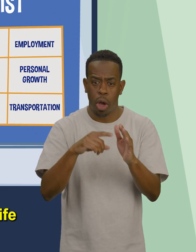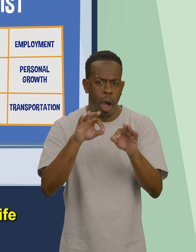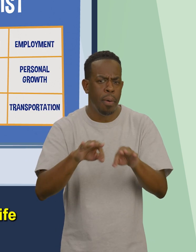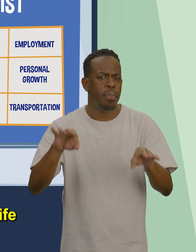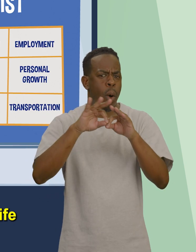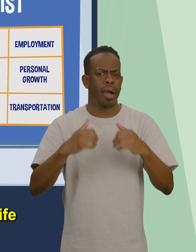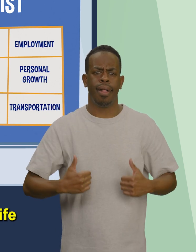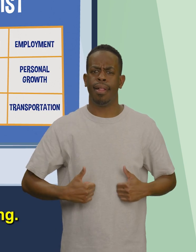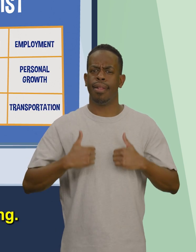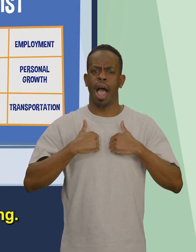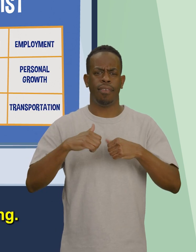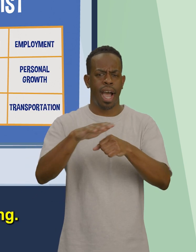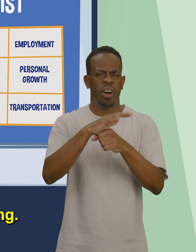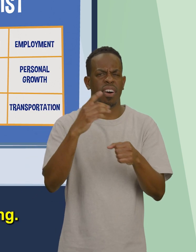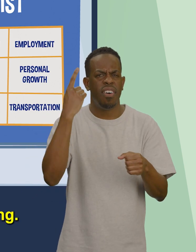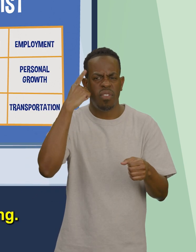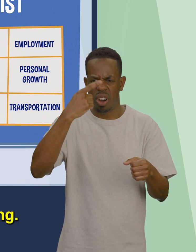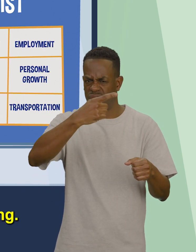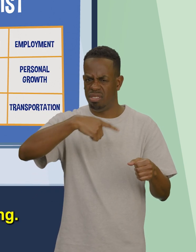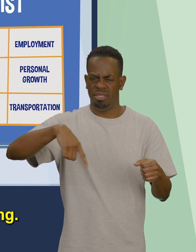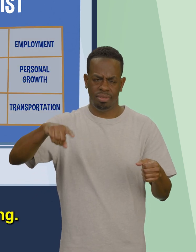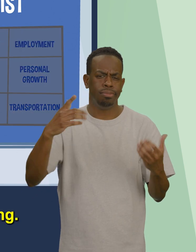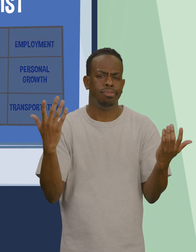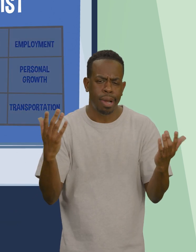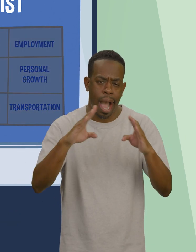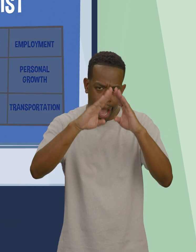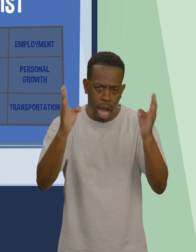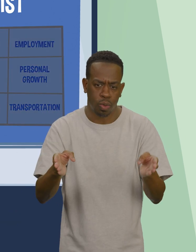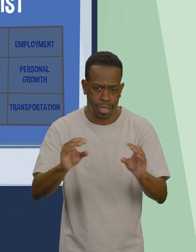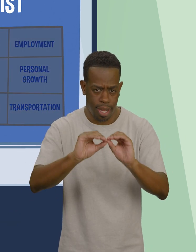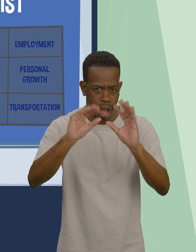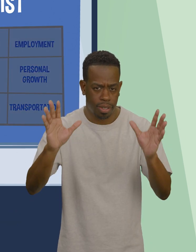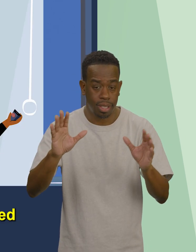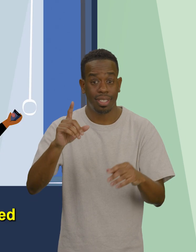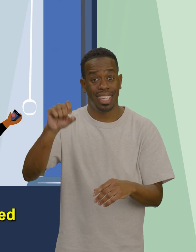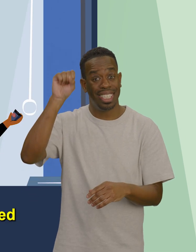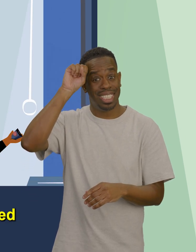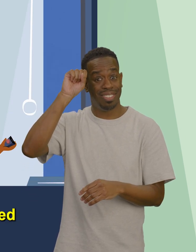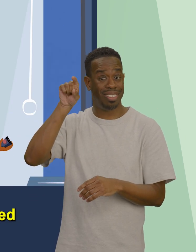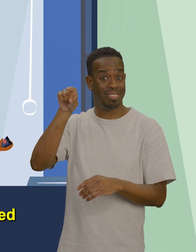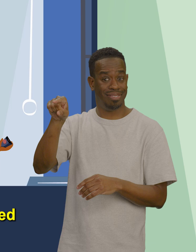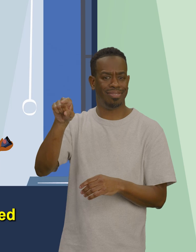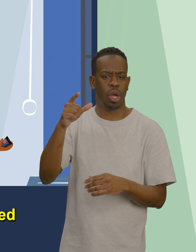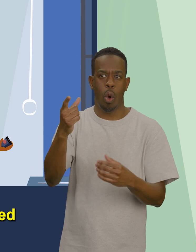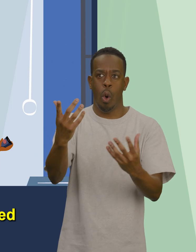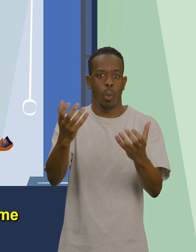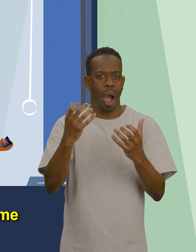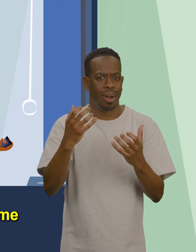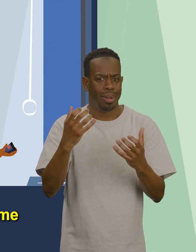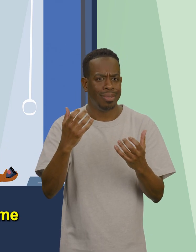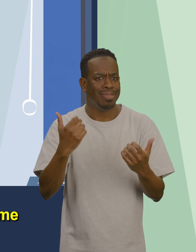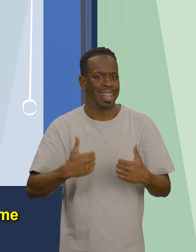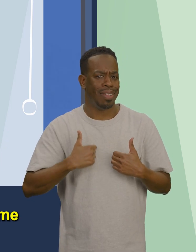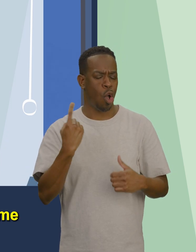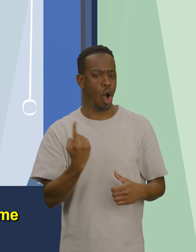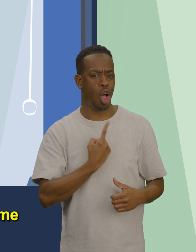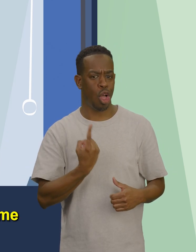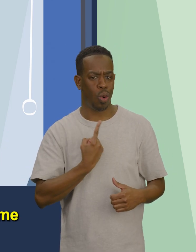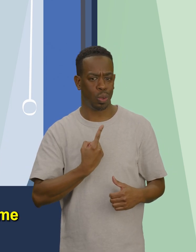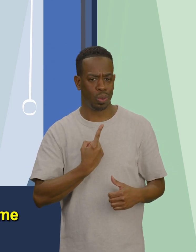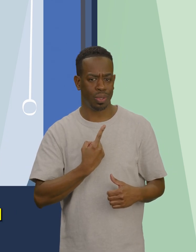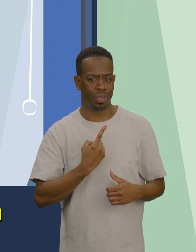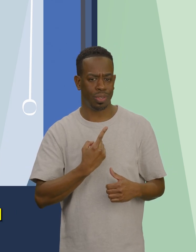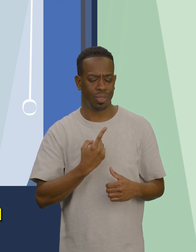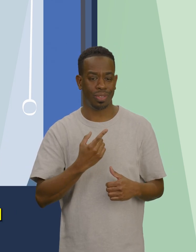instance, an important life area for most of us is housing. In Steven's case, we discovered that he wanted to live outside his